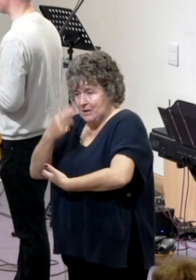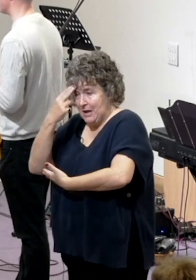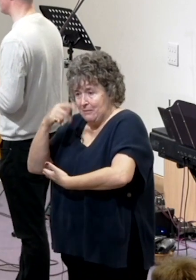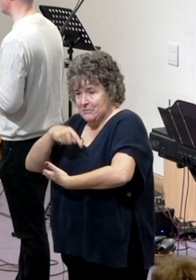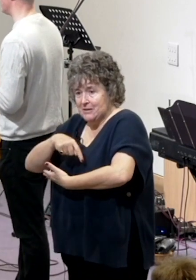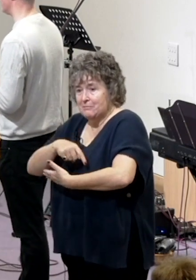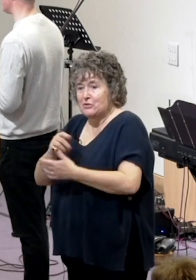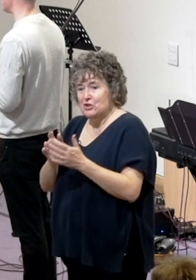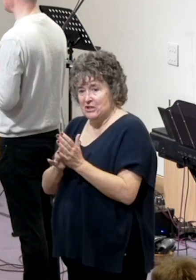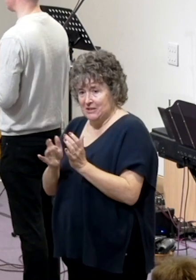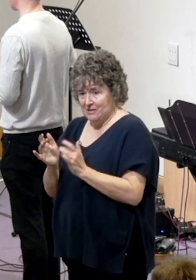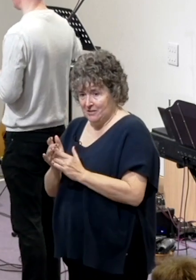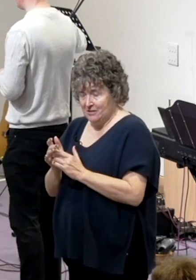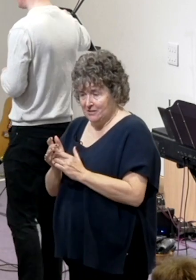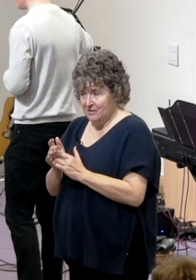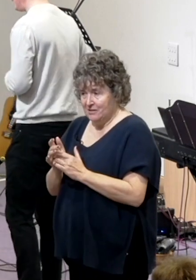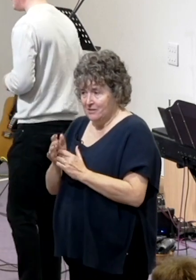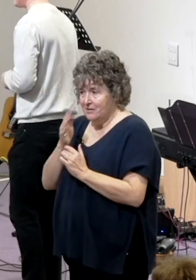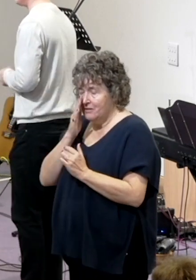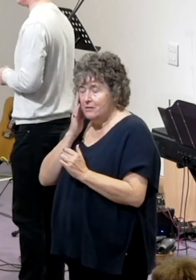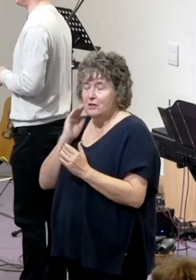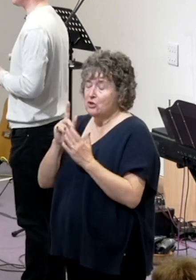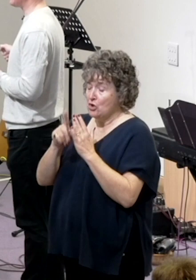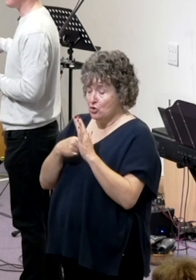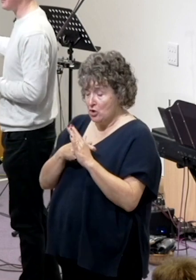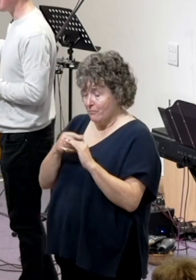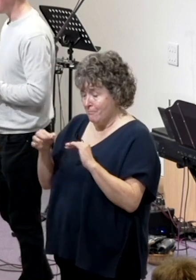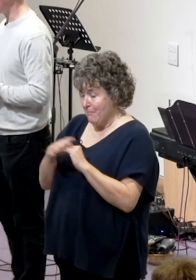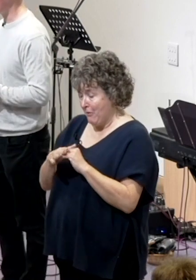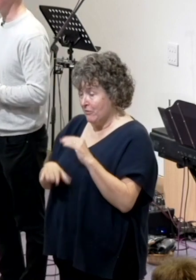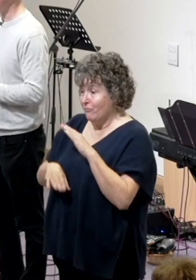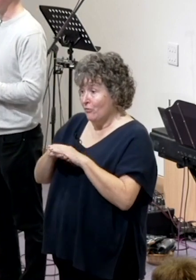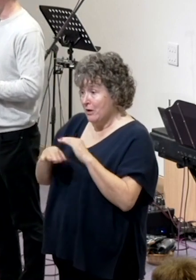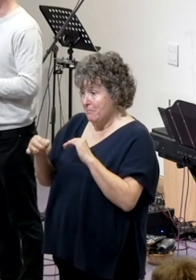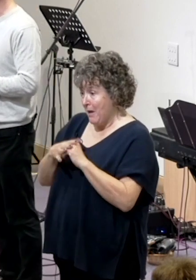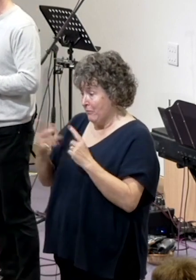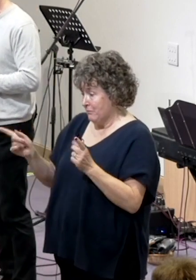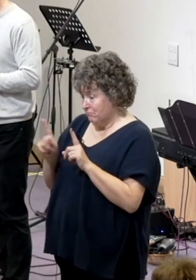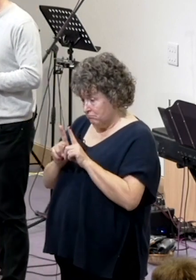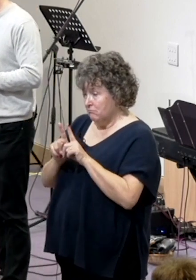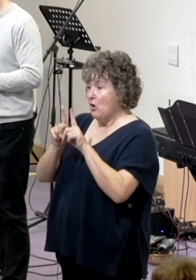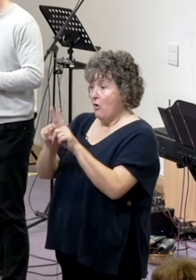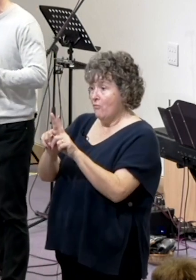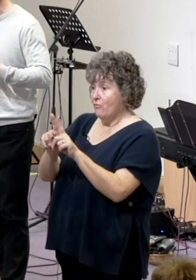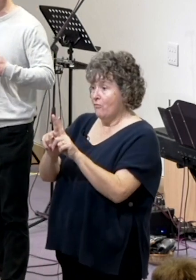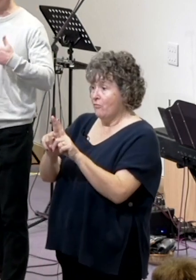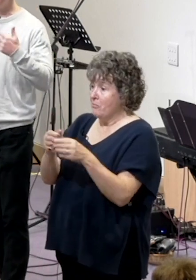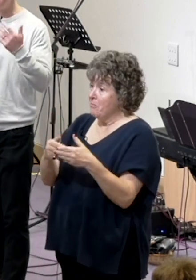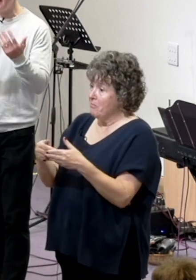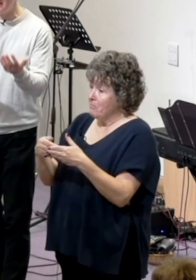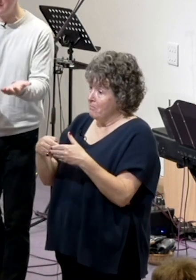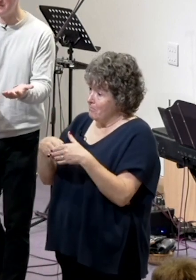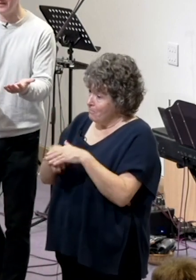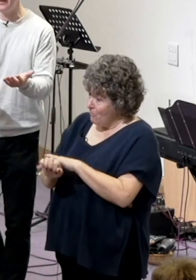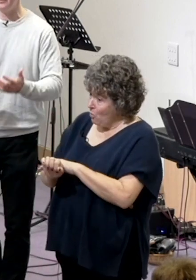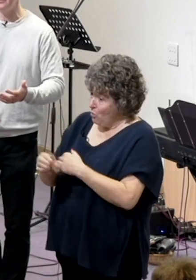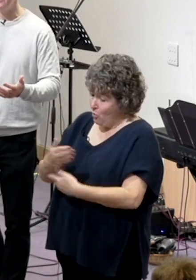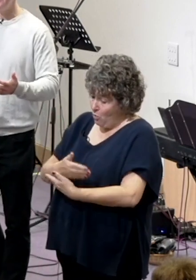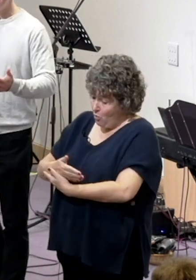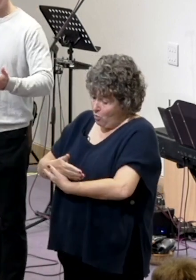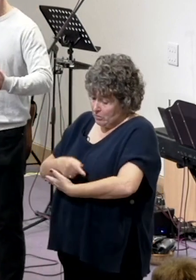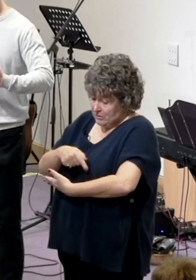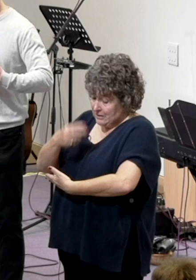Jesus. So Joseph completes the marriage. He takes Mary home to be his wife. And when the baby's born, Joseph names the